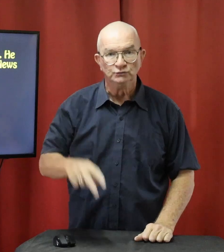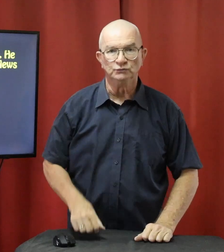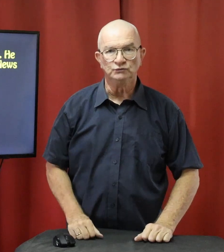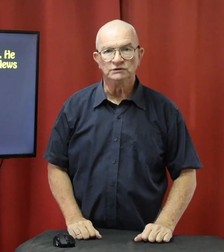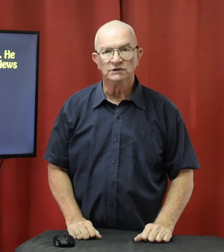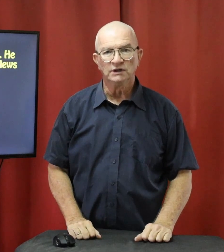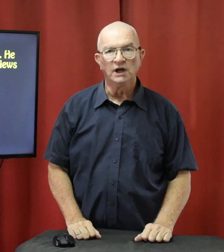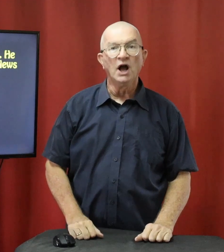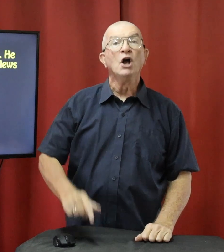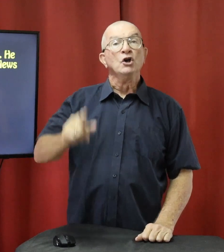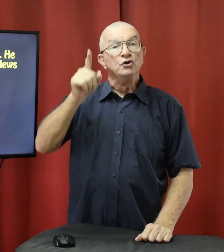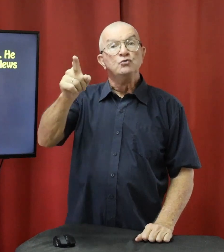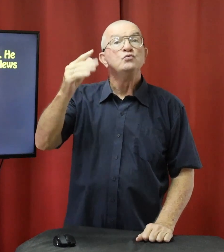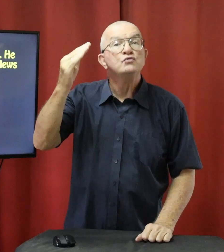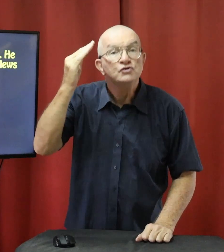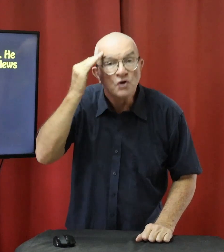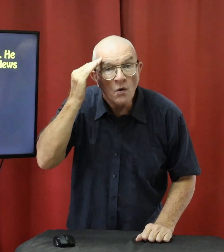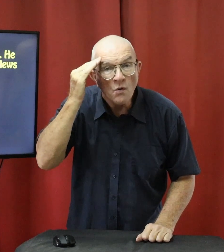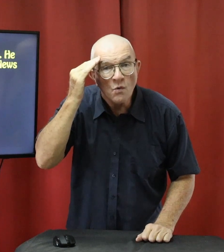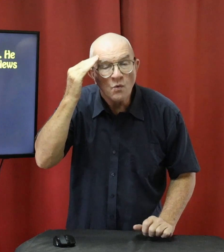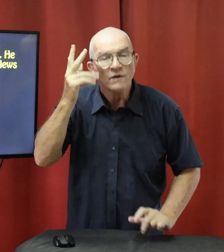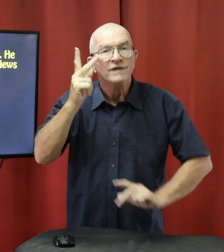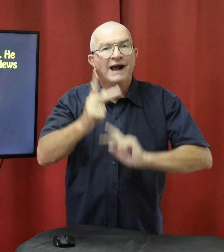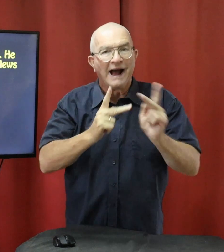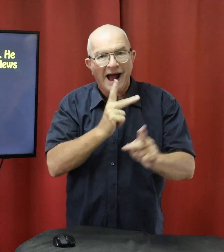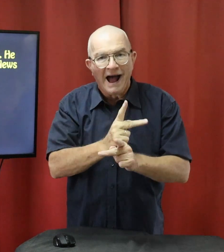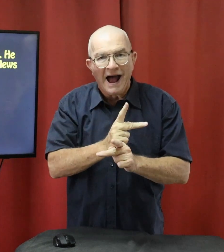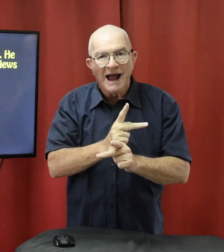Verse 22. You know the kind of person